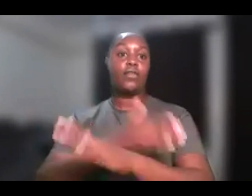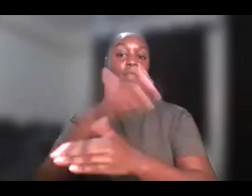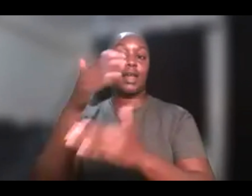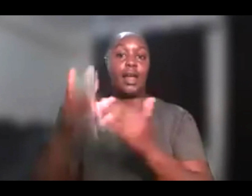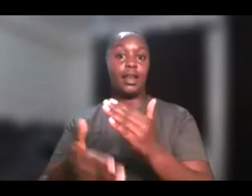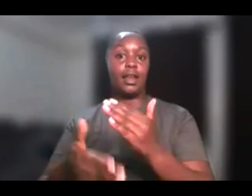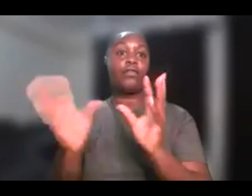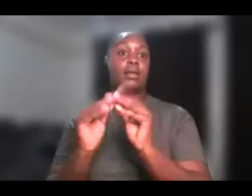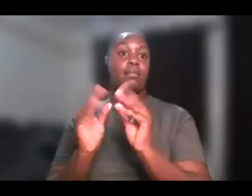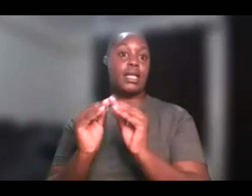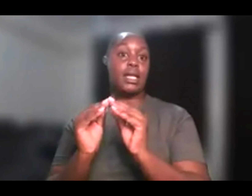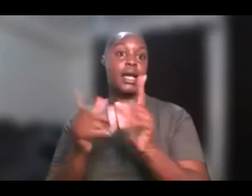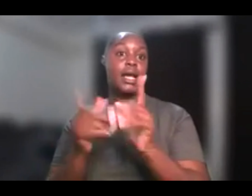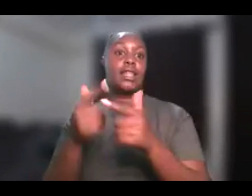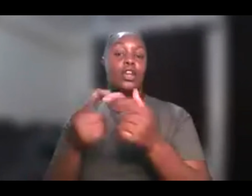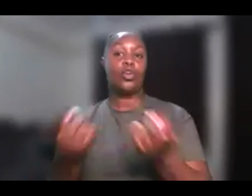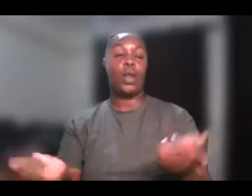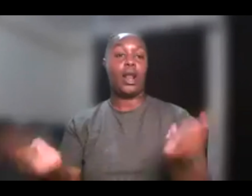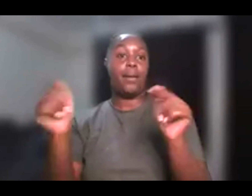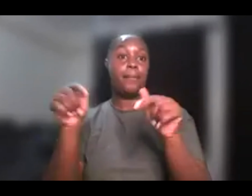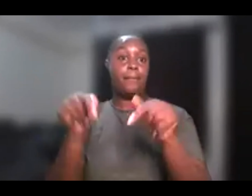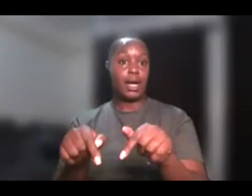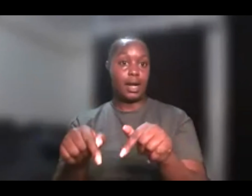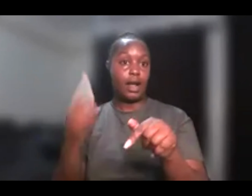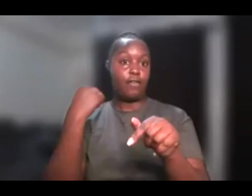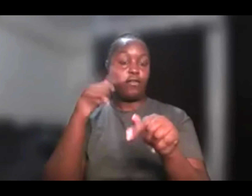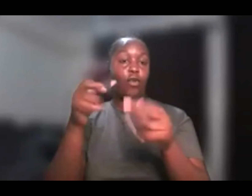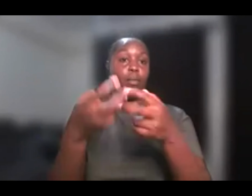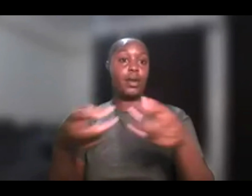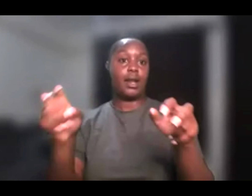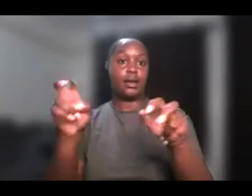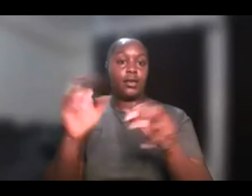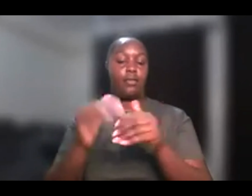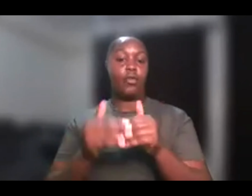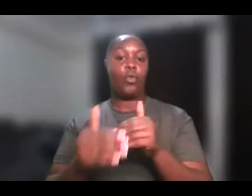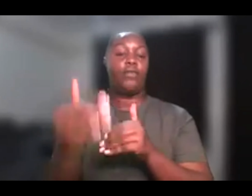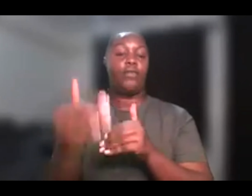come back to plenary for way forward. Thank you so much. Please join your rooms.